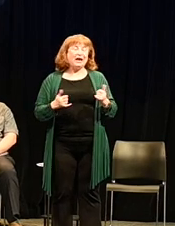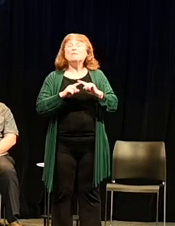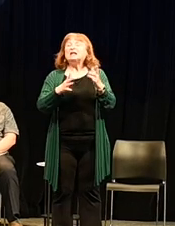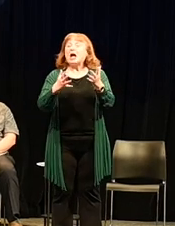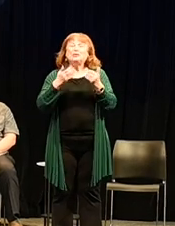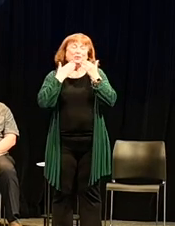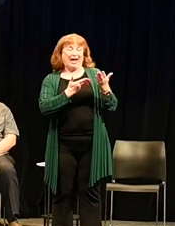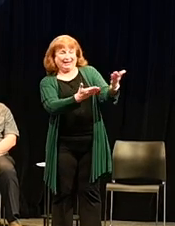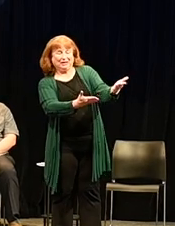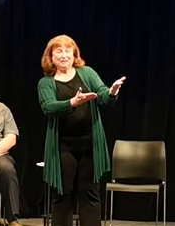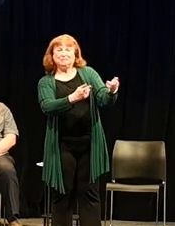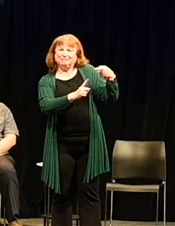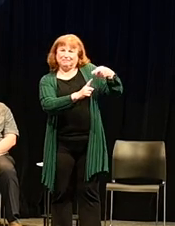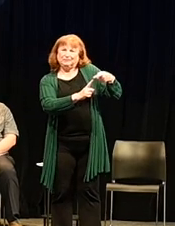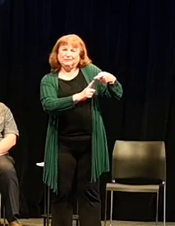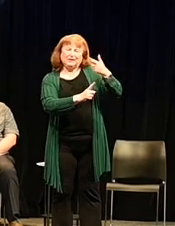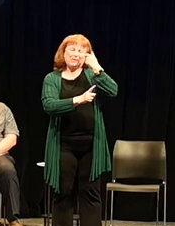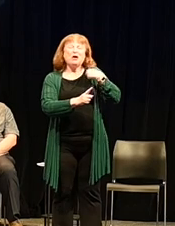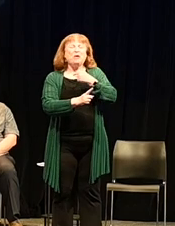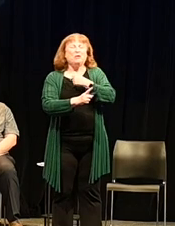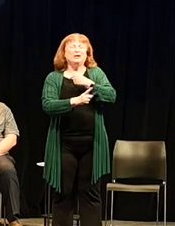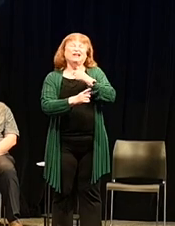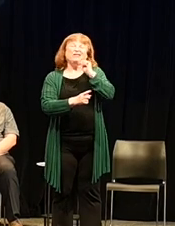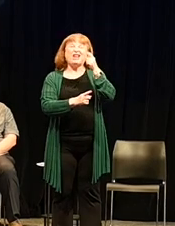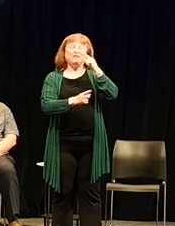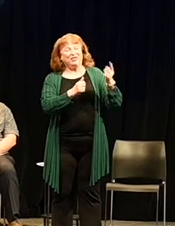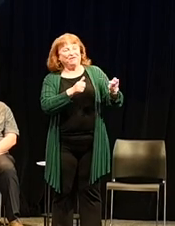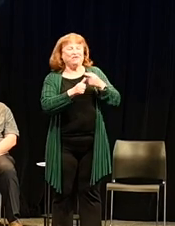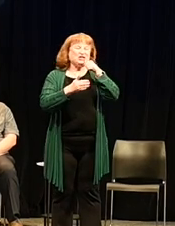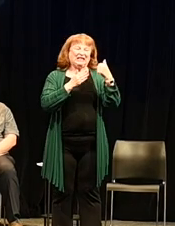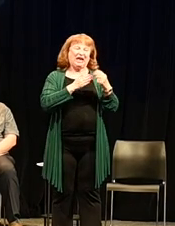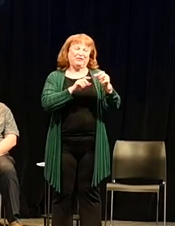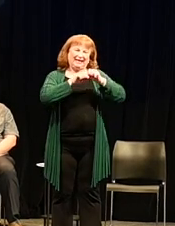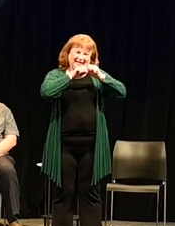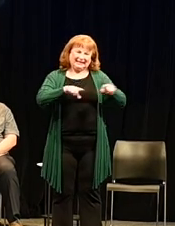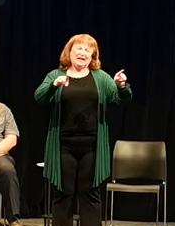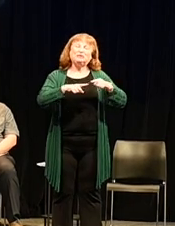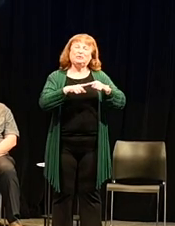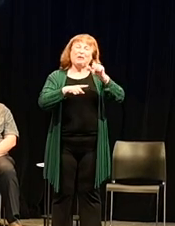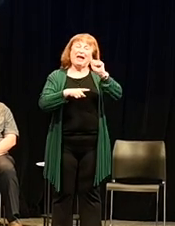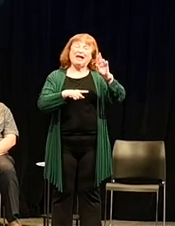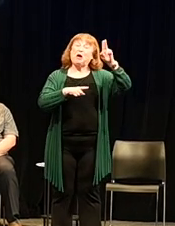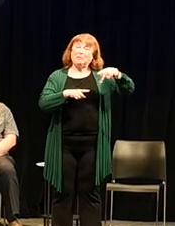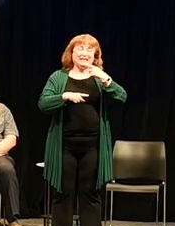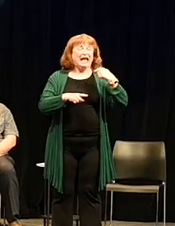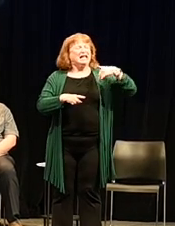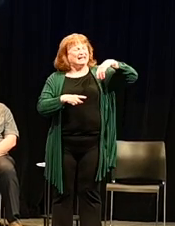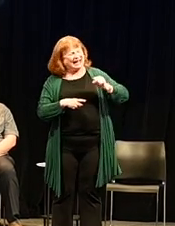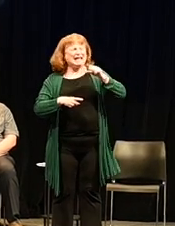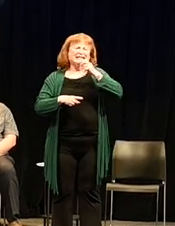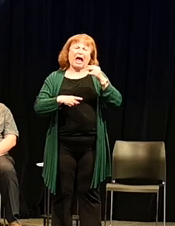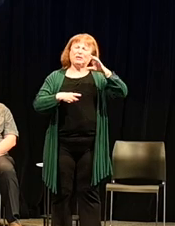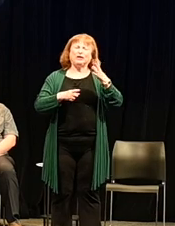I want to thank him in particular because were it not for that initial letter he sent to AARP saying, yes, Howard